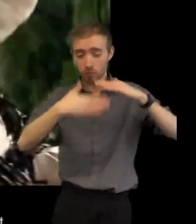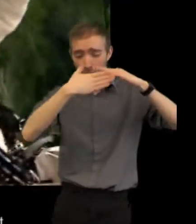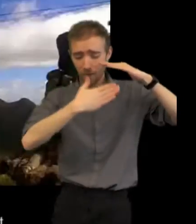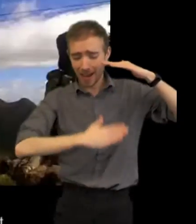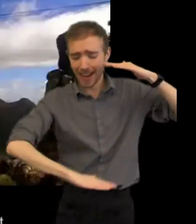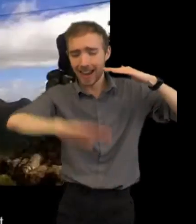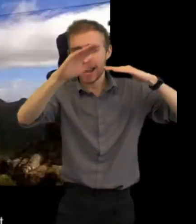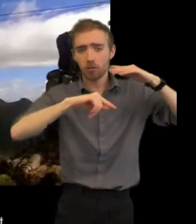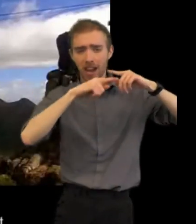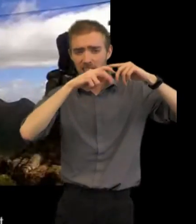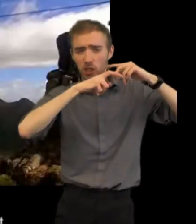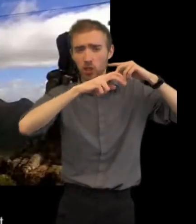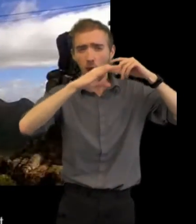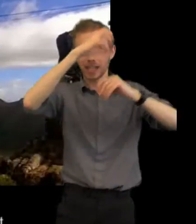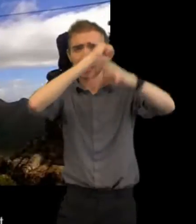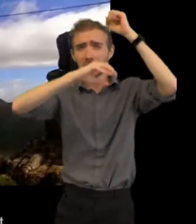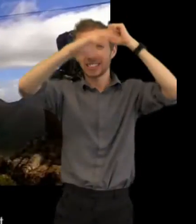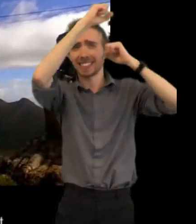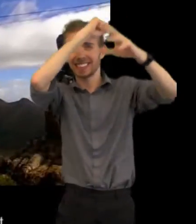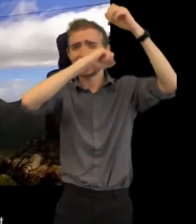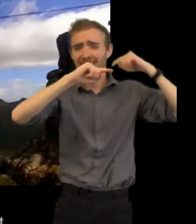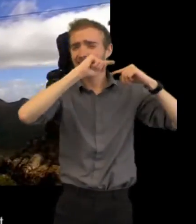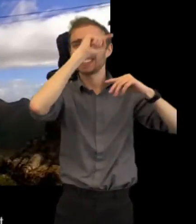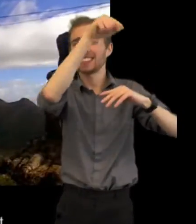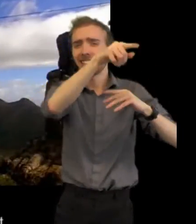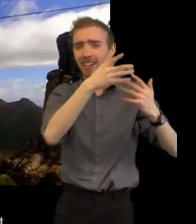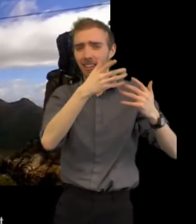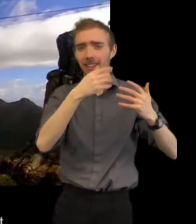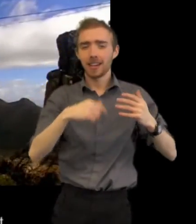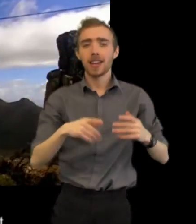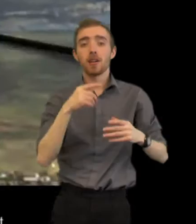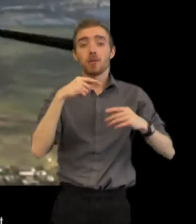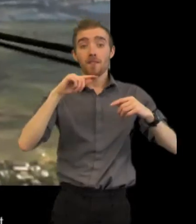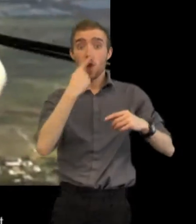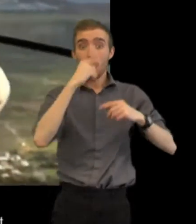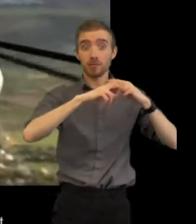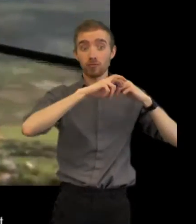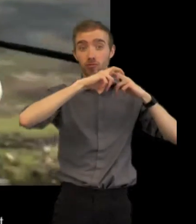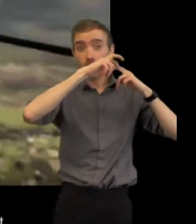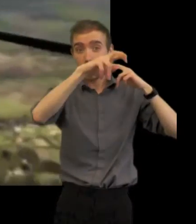cross our ravine. The first trip across is the hardest.